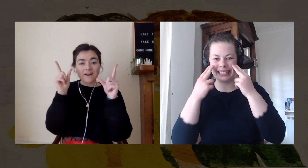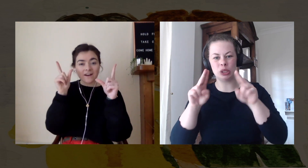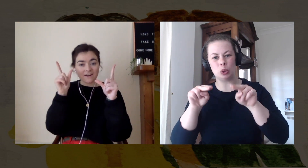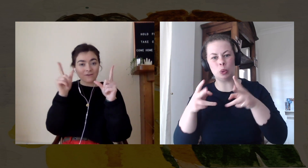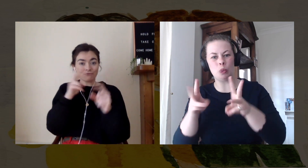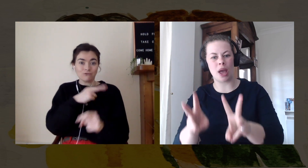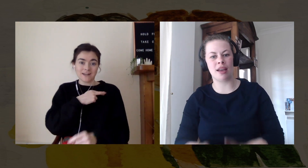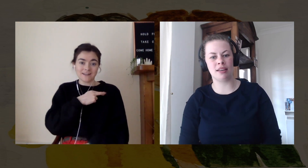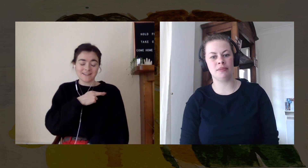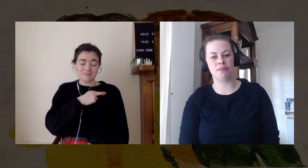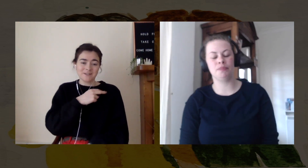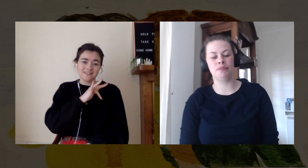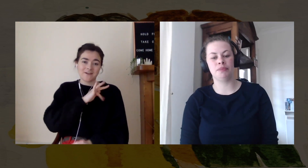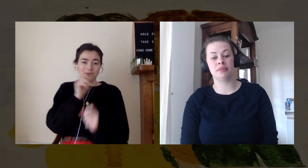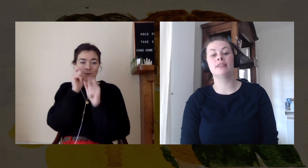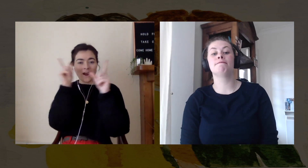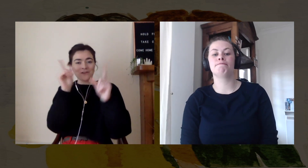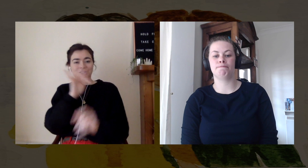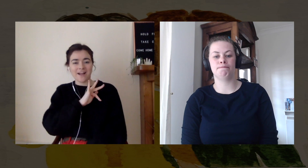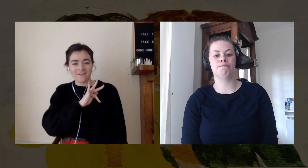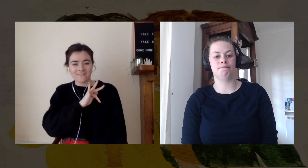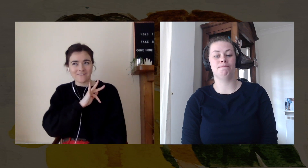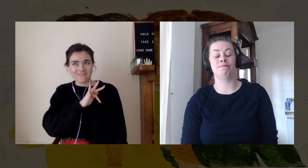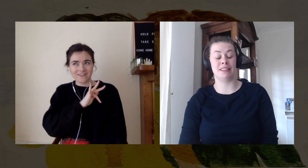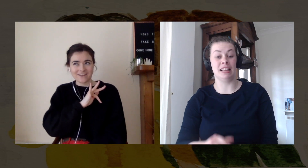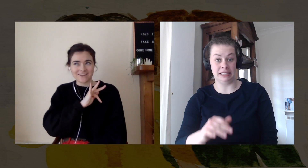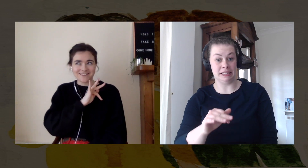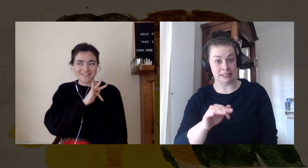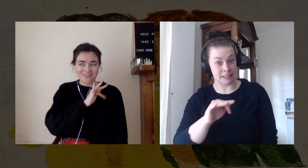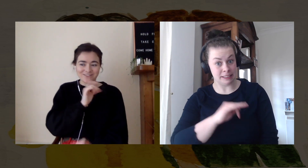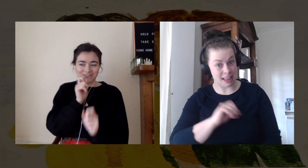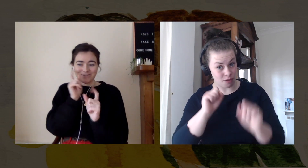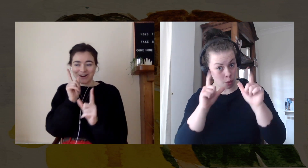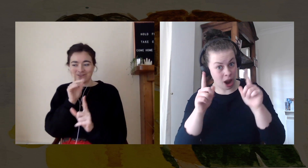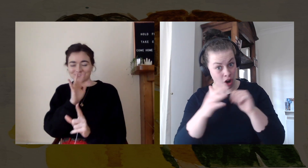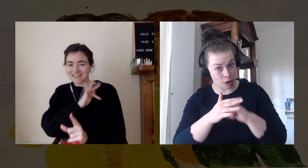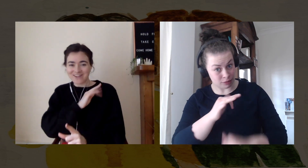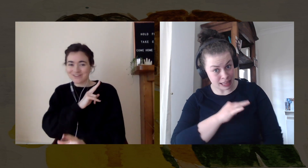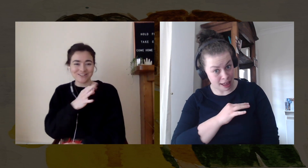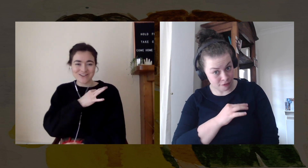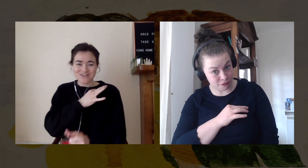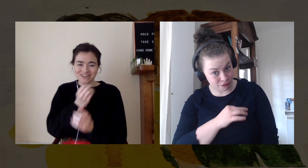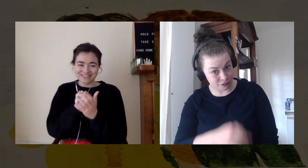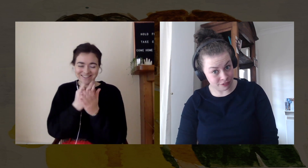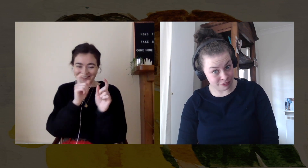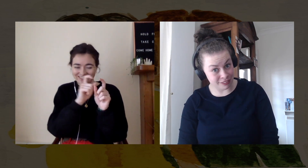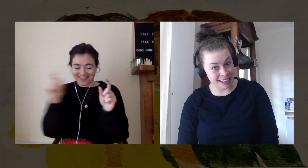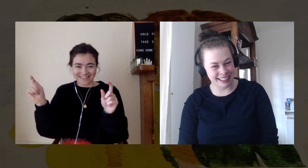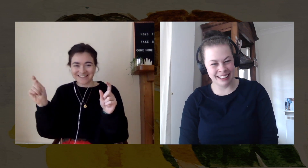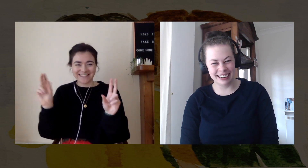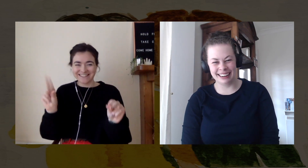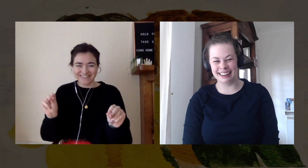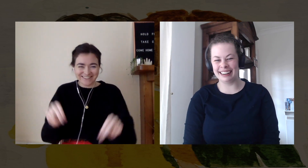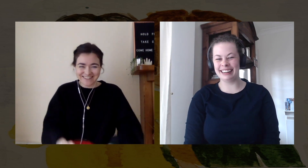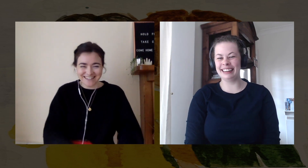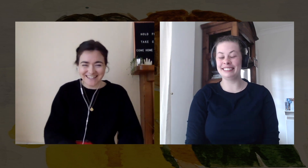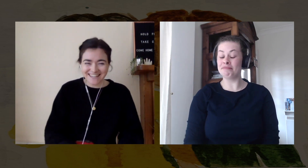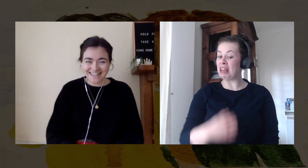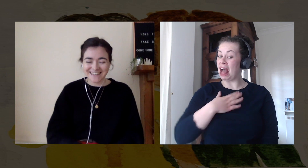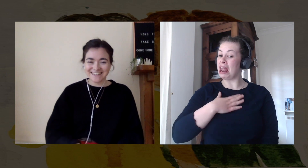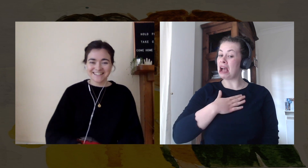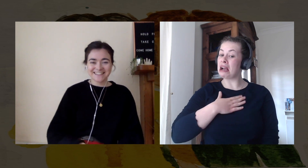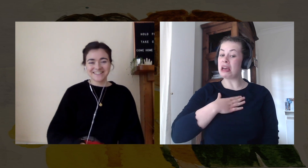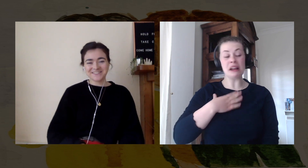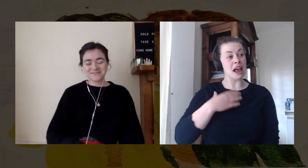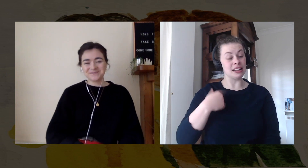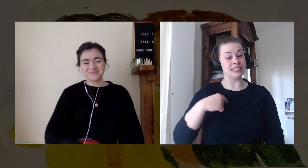I liked it. I mean, we're keeping it in. I also actually find this, I know it's going to sound crazy, but this podcasting helps.